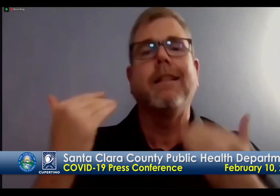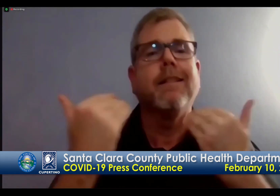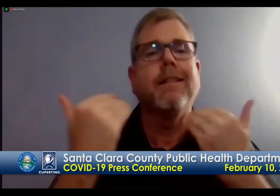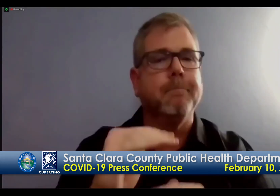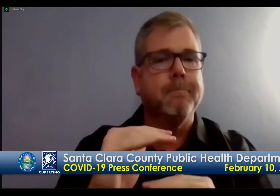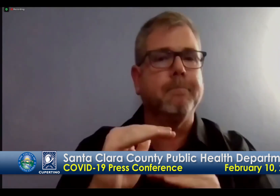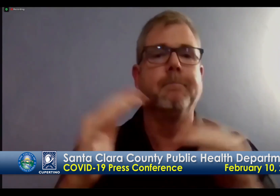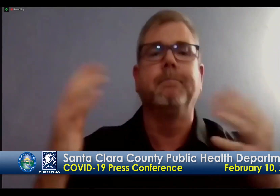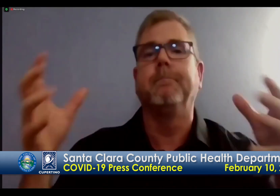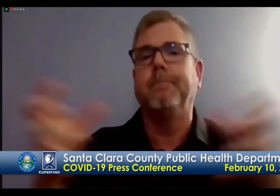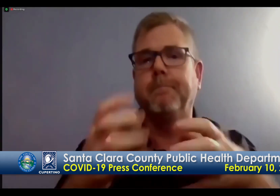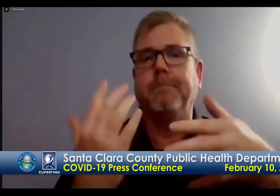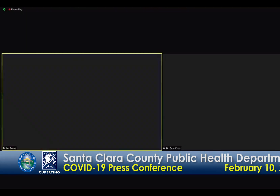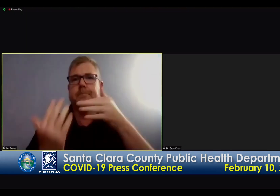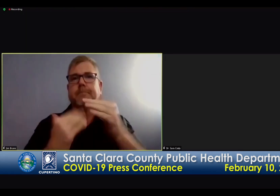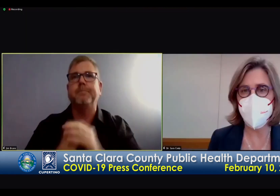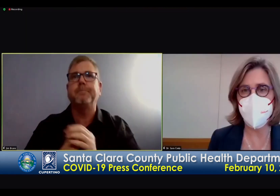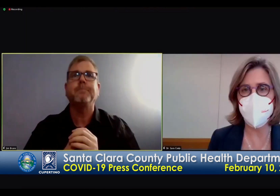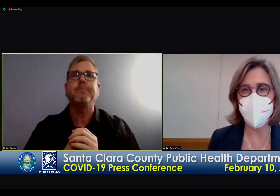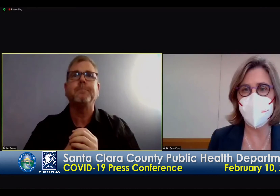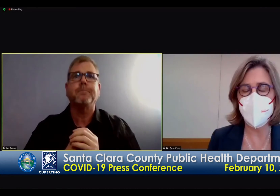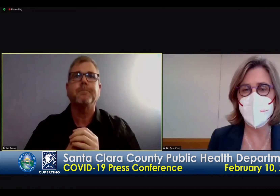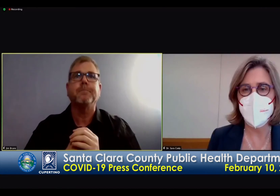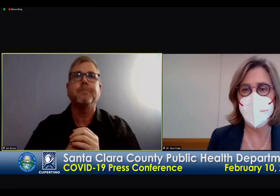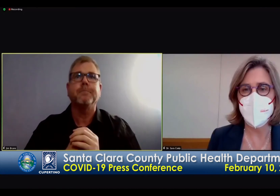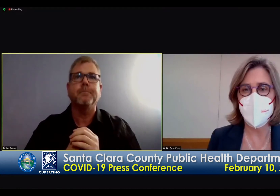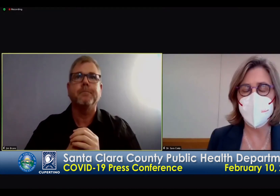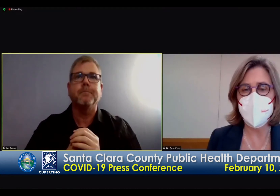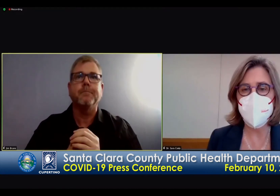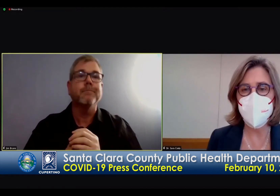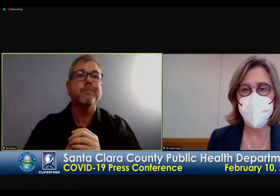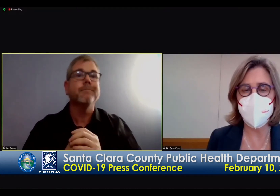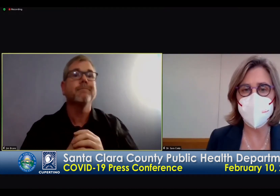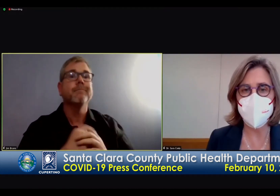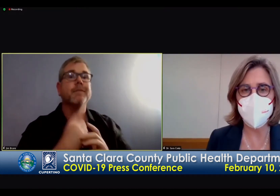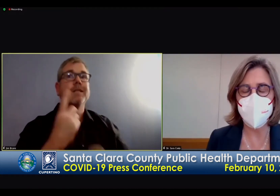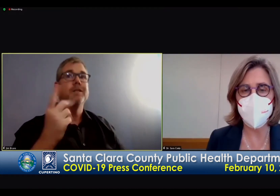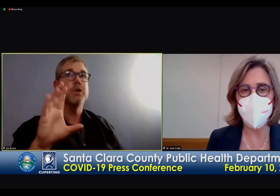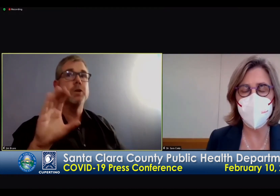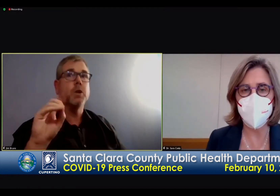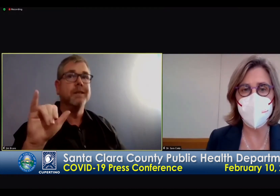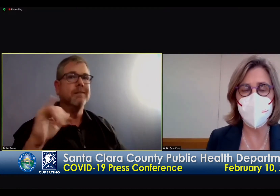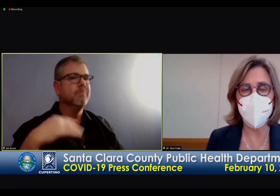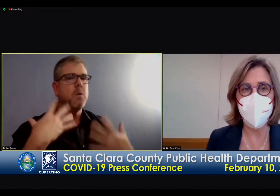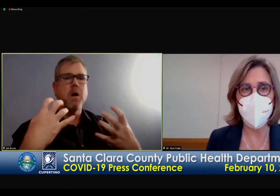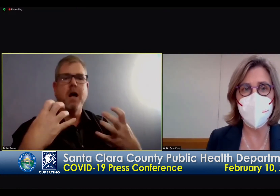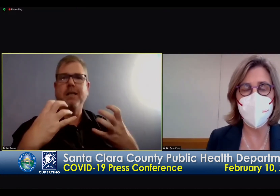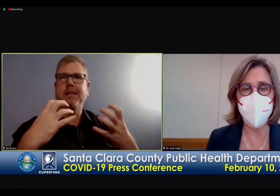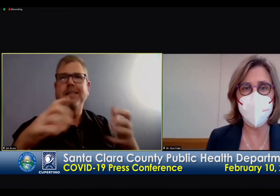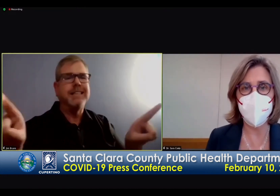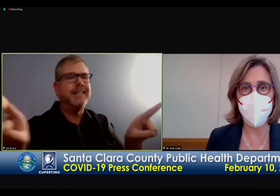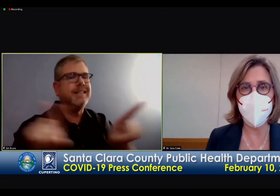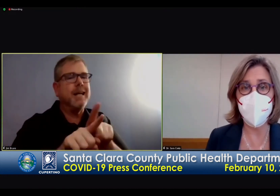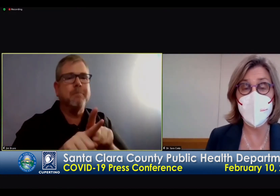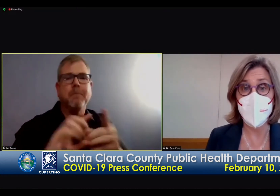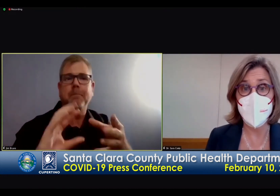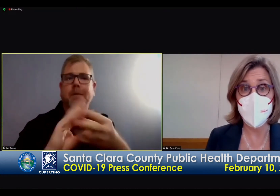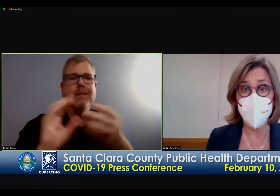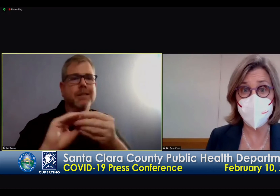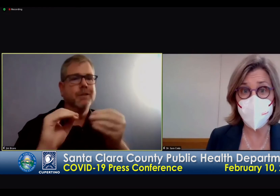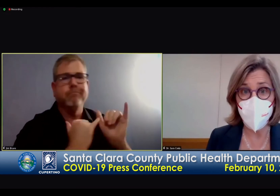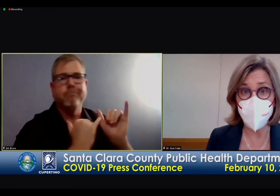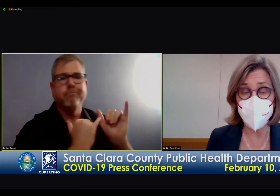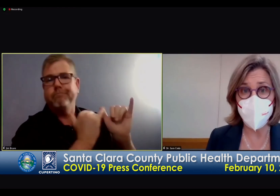I would echo the same message. The truth is, as we've said before, we